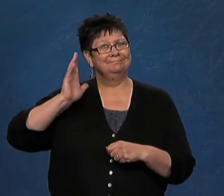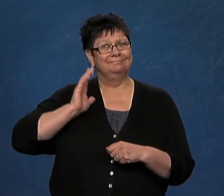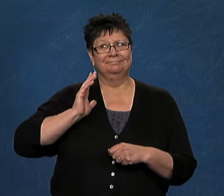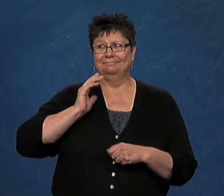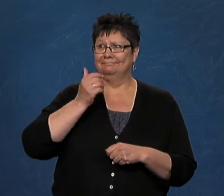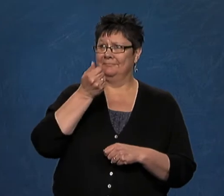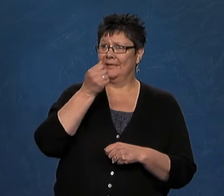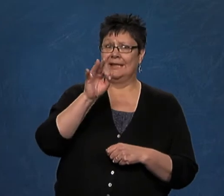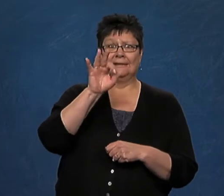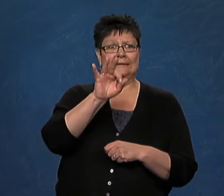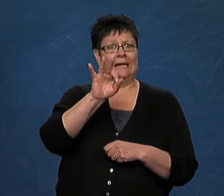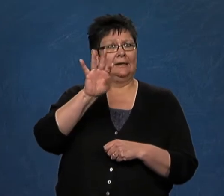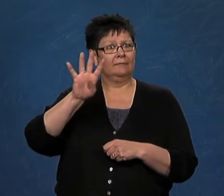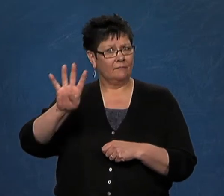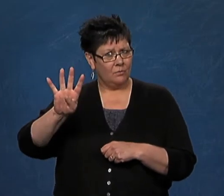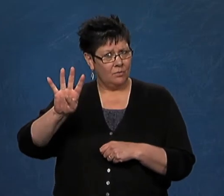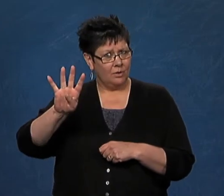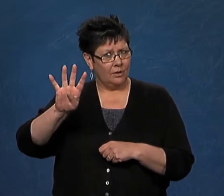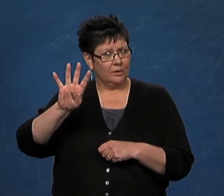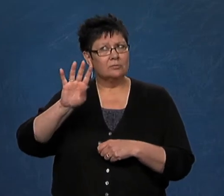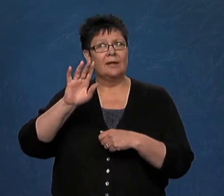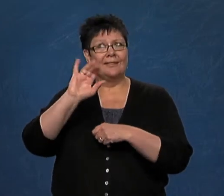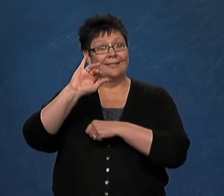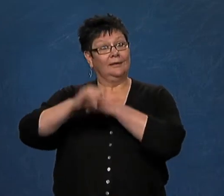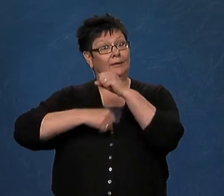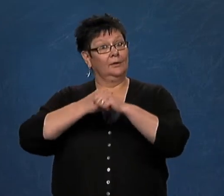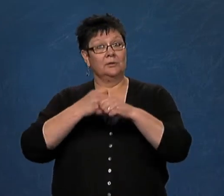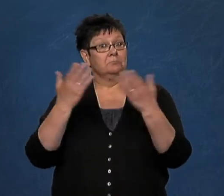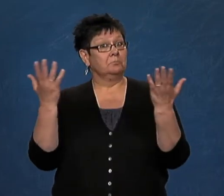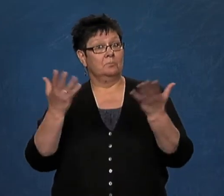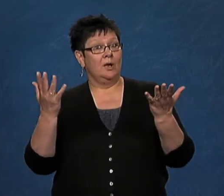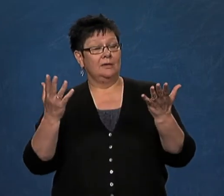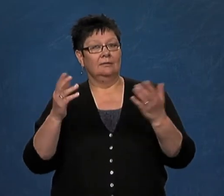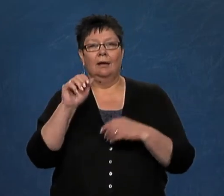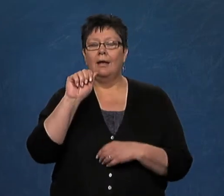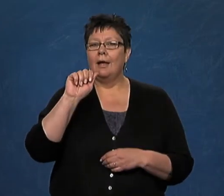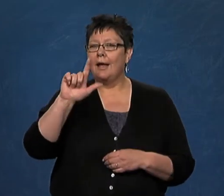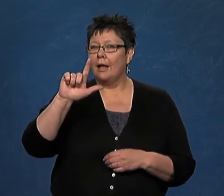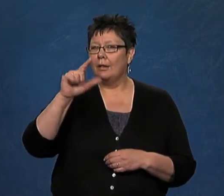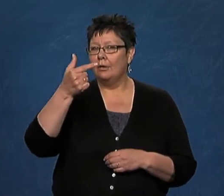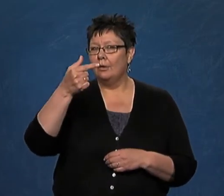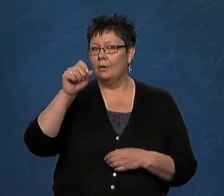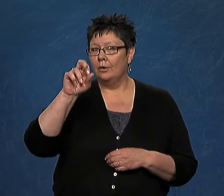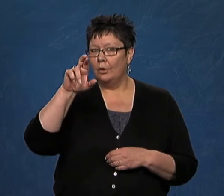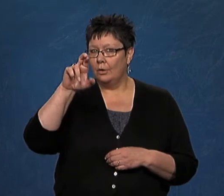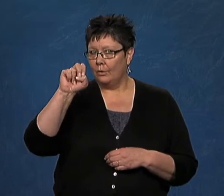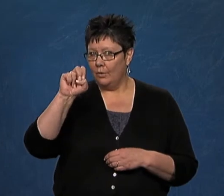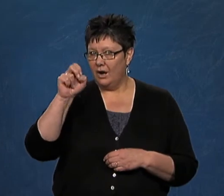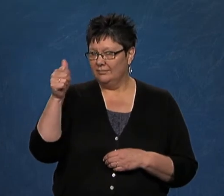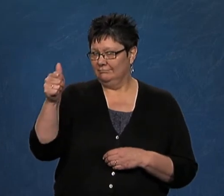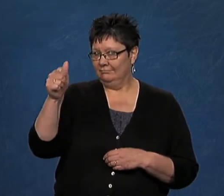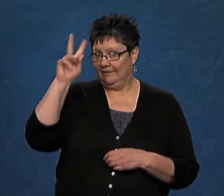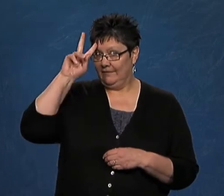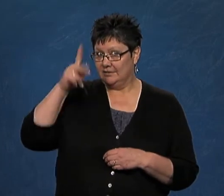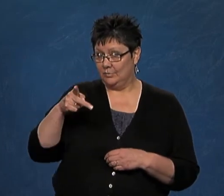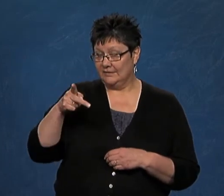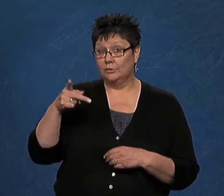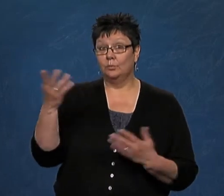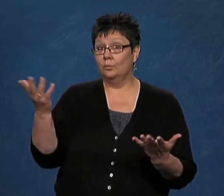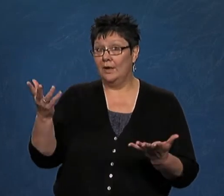If you remember, in 1994, in that year, Al Gore, the vice president at